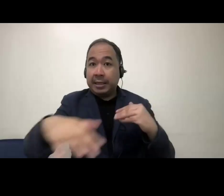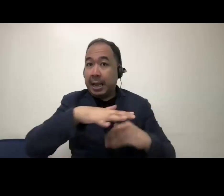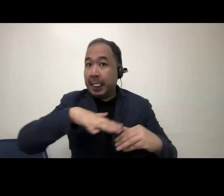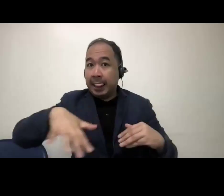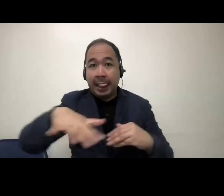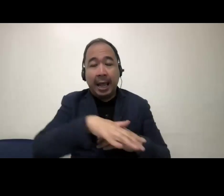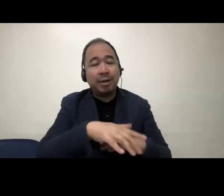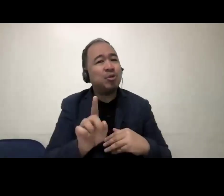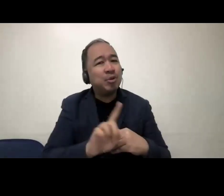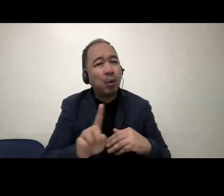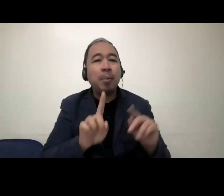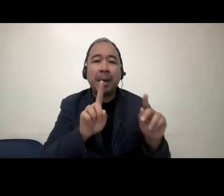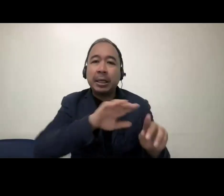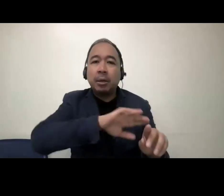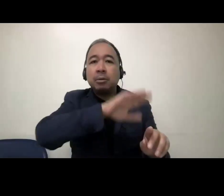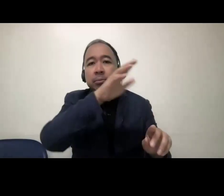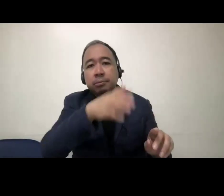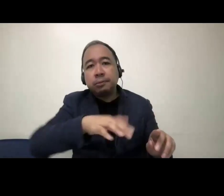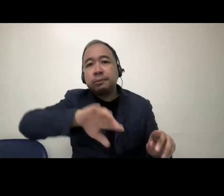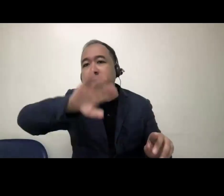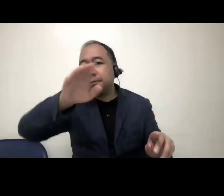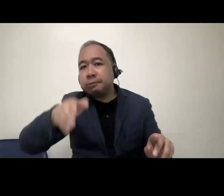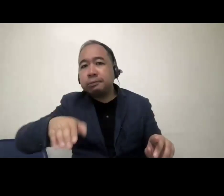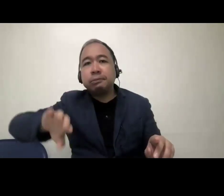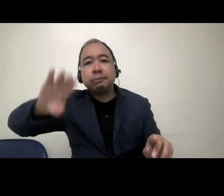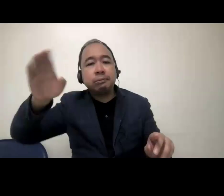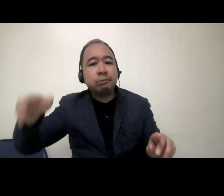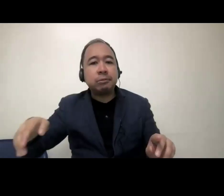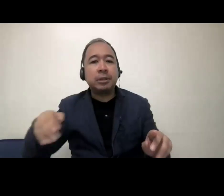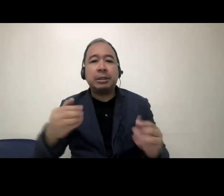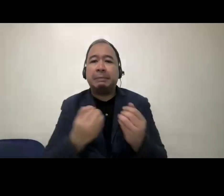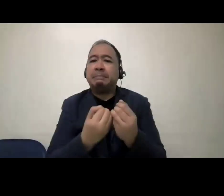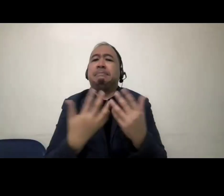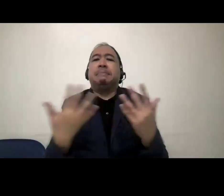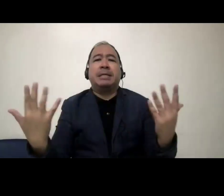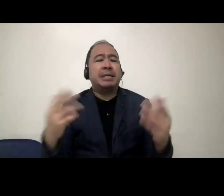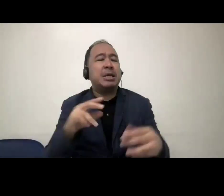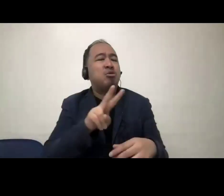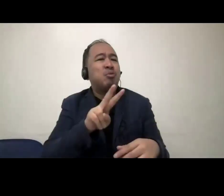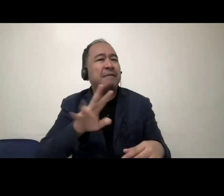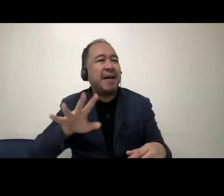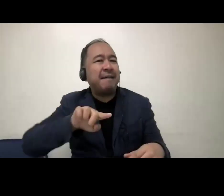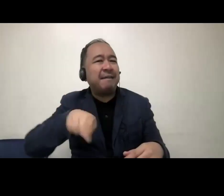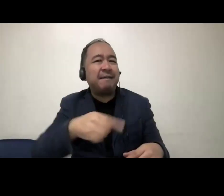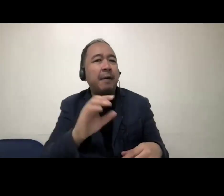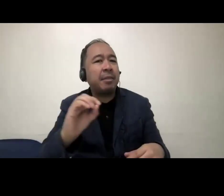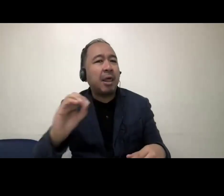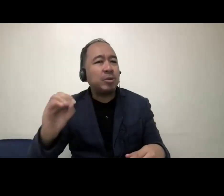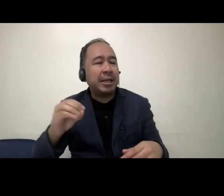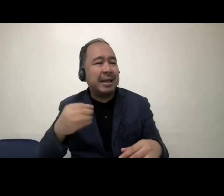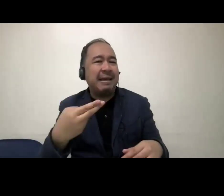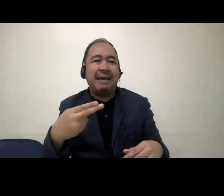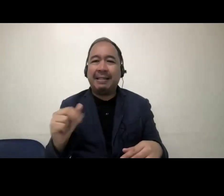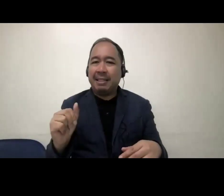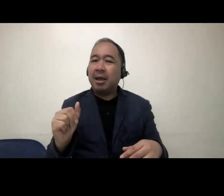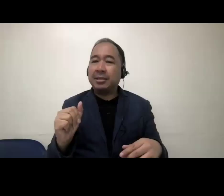square kilometers of hills and forests that are going to be raised down, which will take away the habitats of not only human beings,